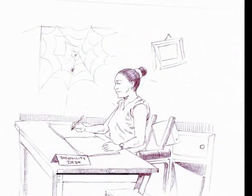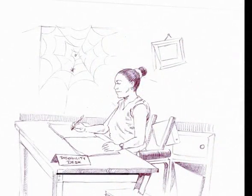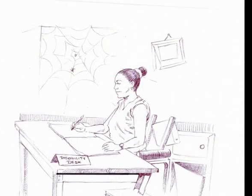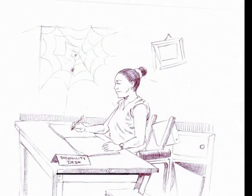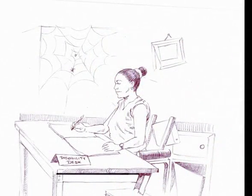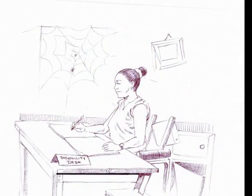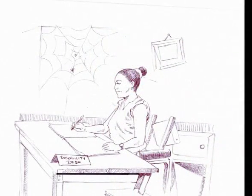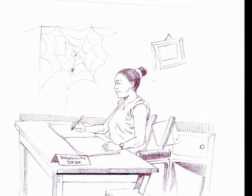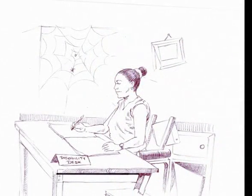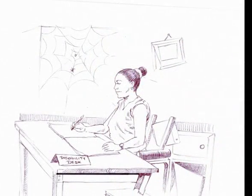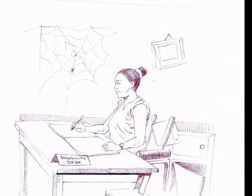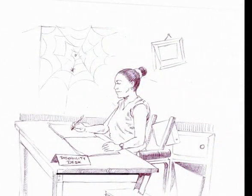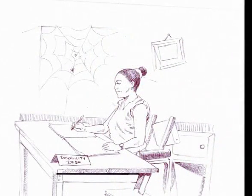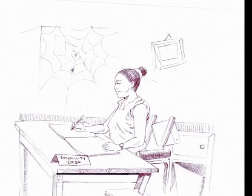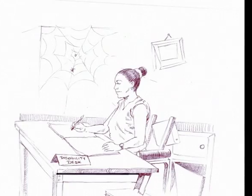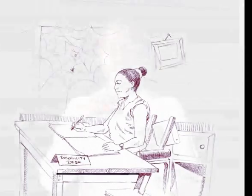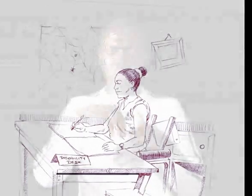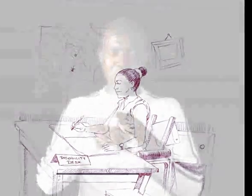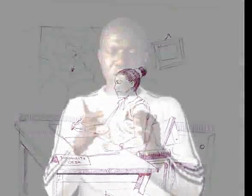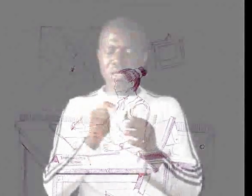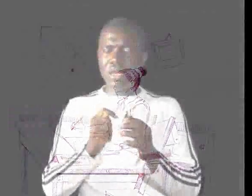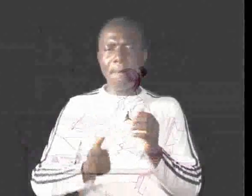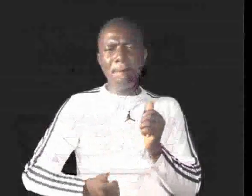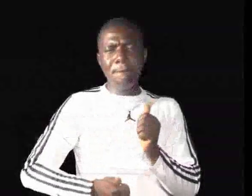with disabilities into core programs.